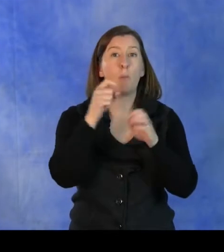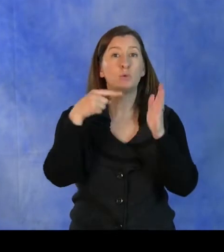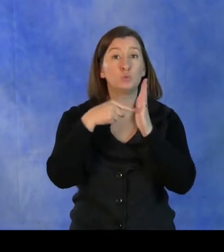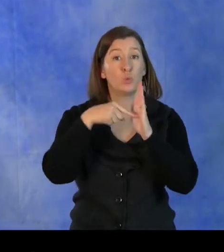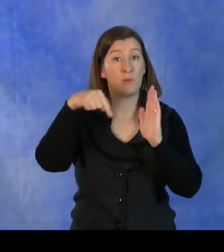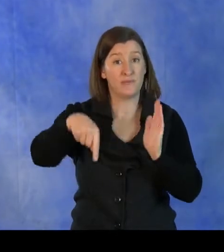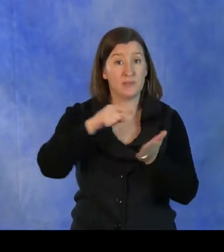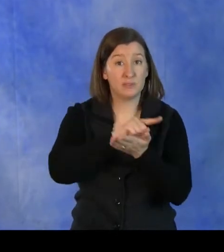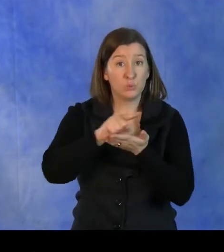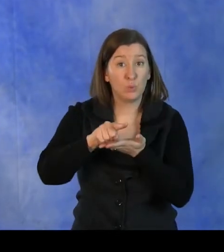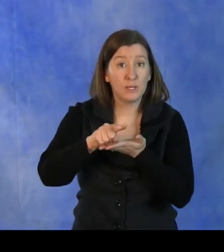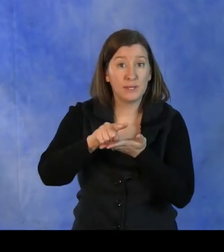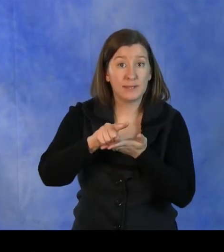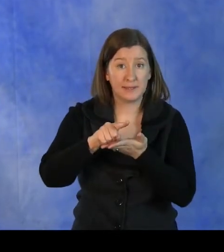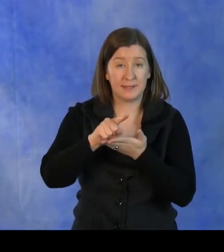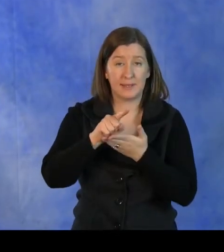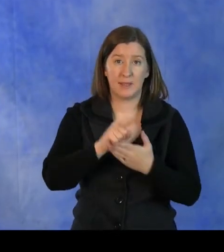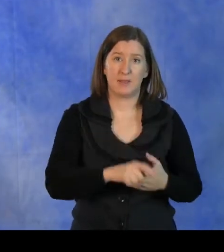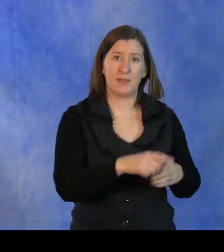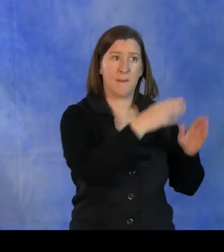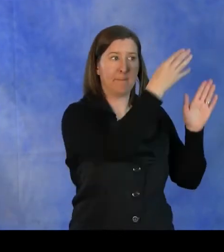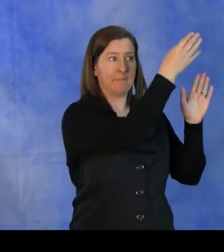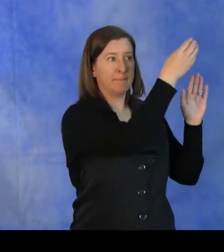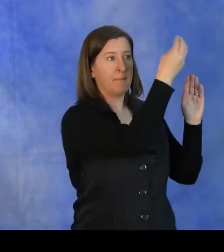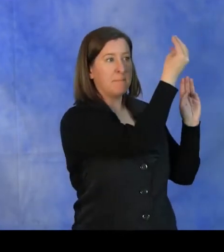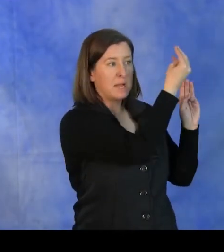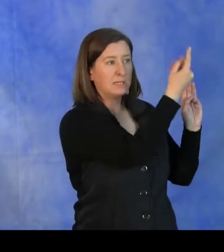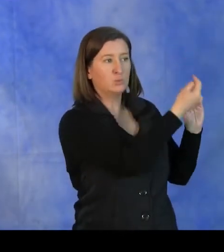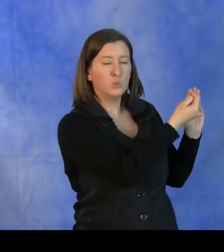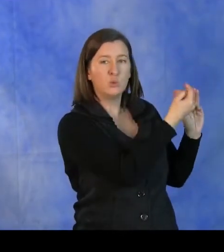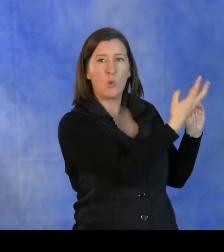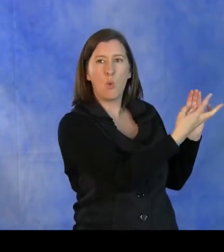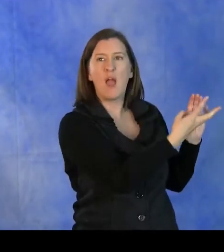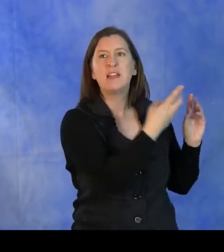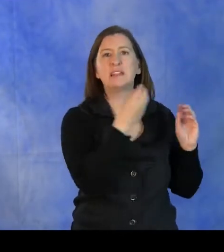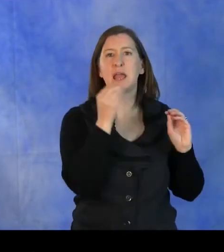wall what the homework is, when the homework is due,